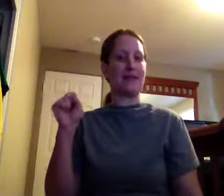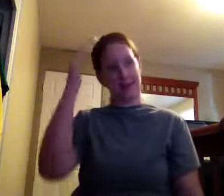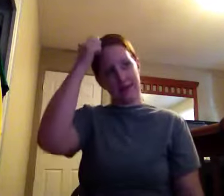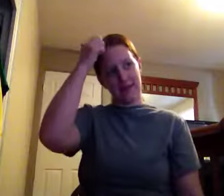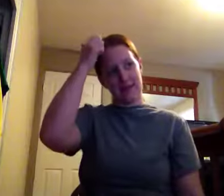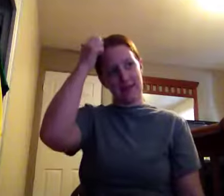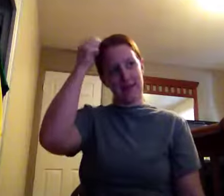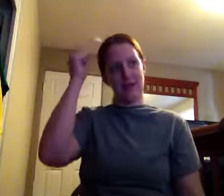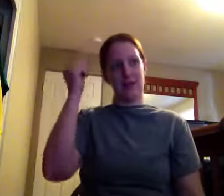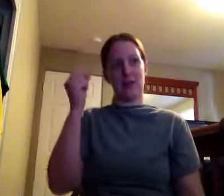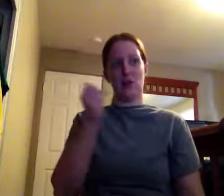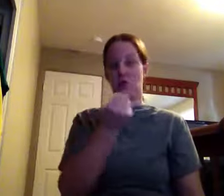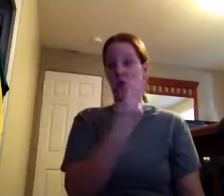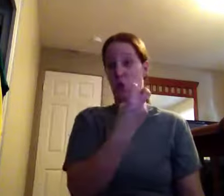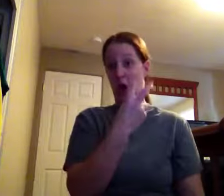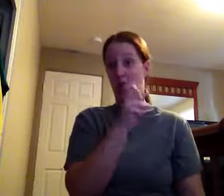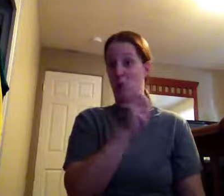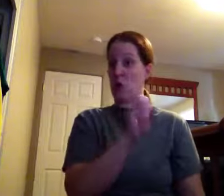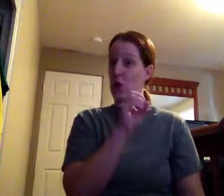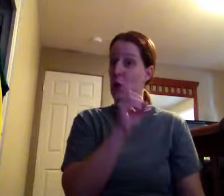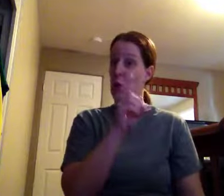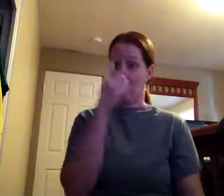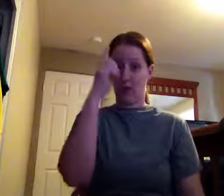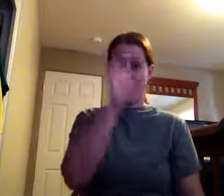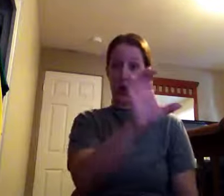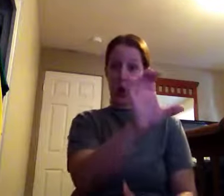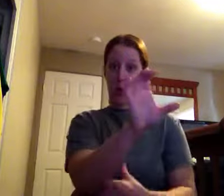12.01, and this is 1.01, but there's 4 of them.